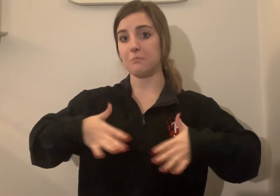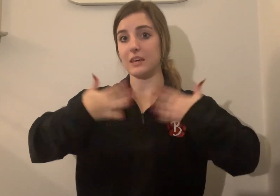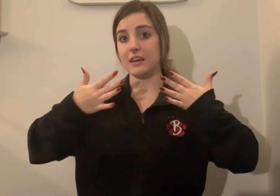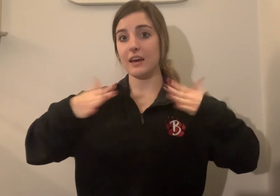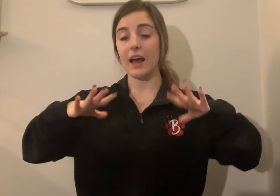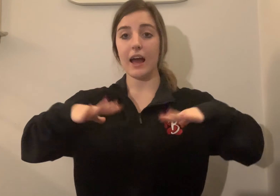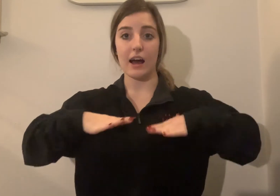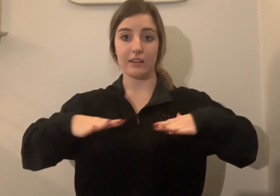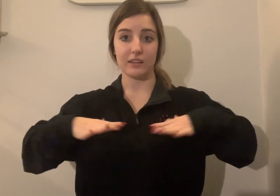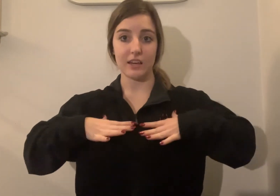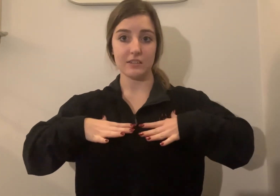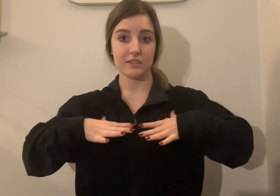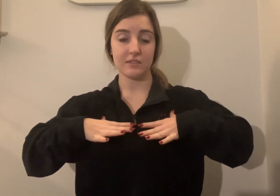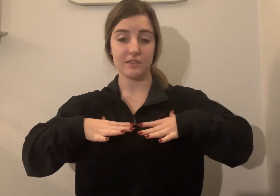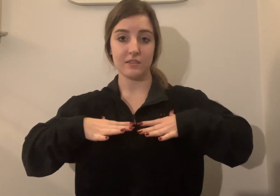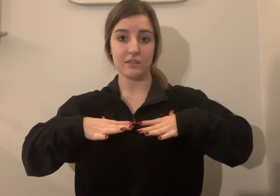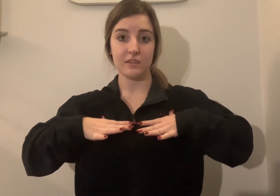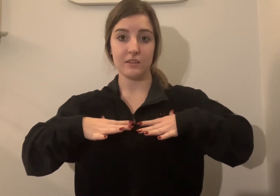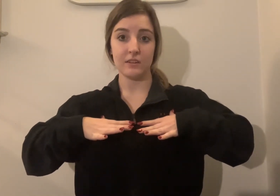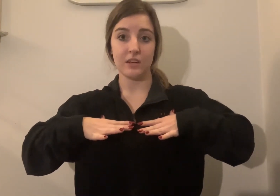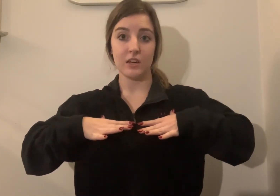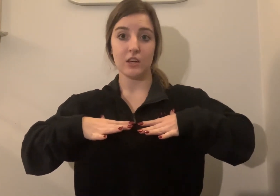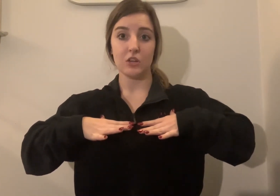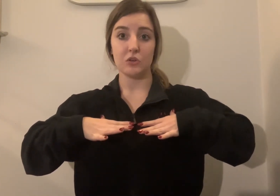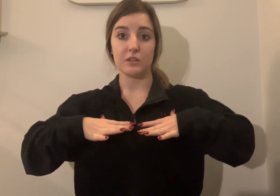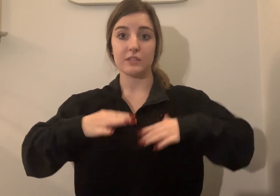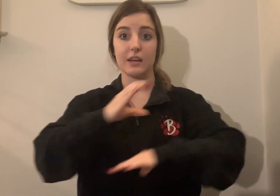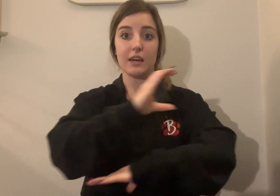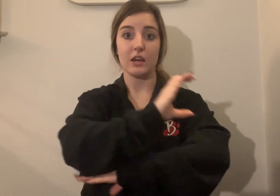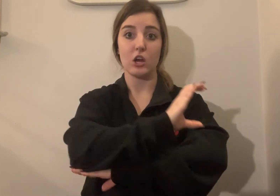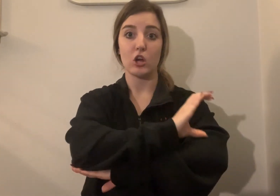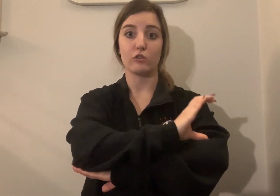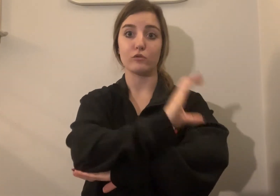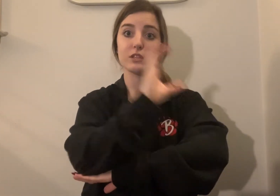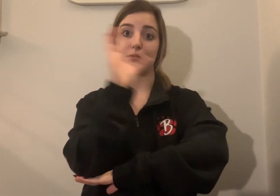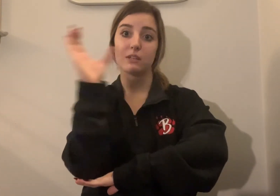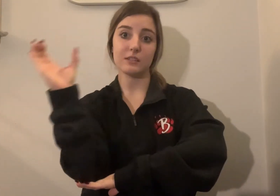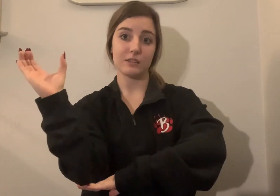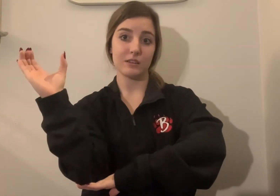happy holidays. You can say Christmas,